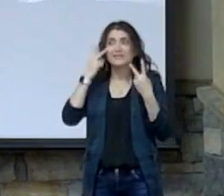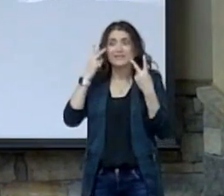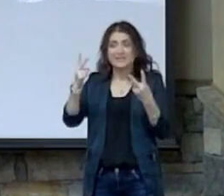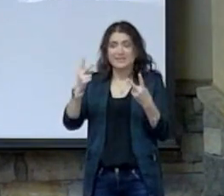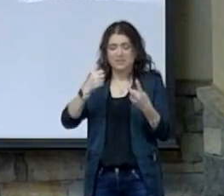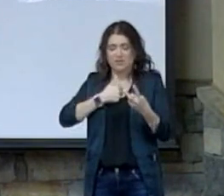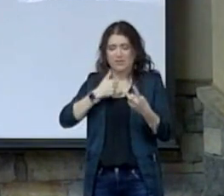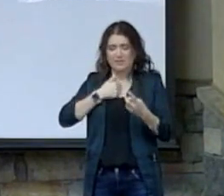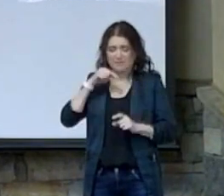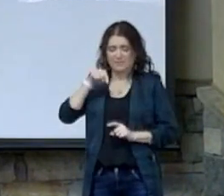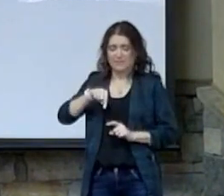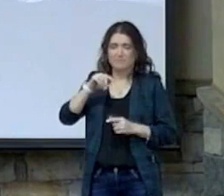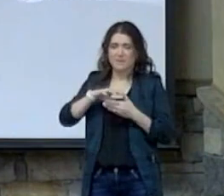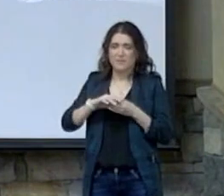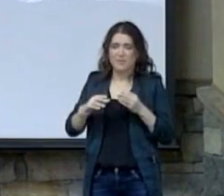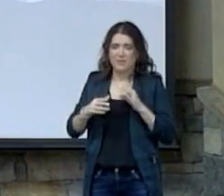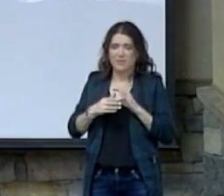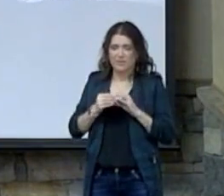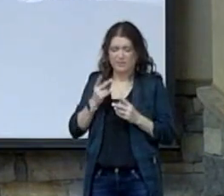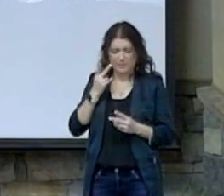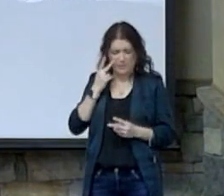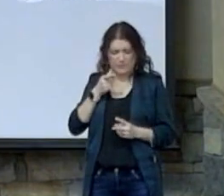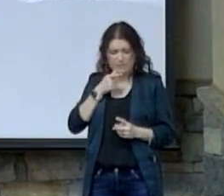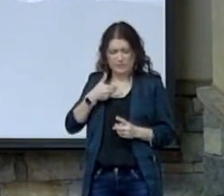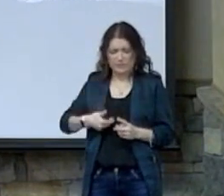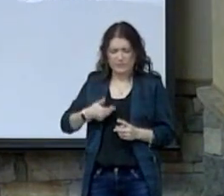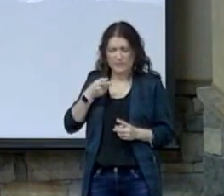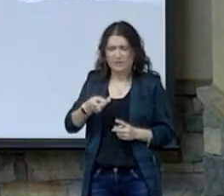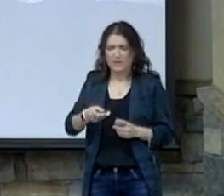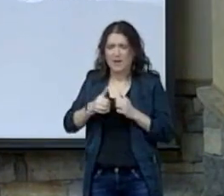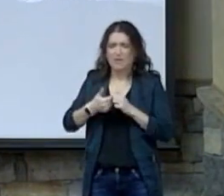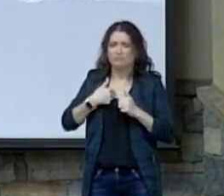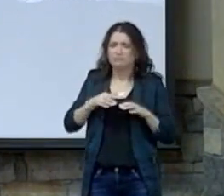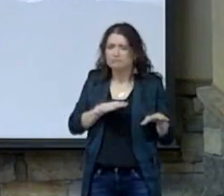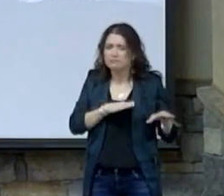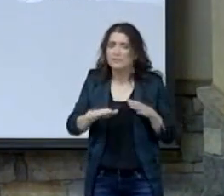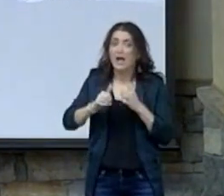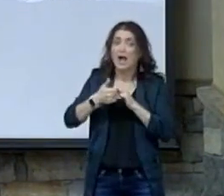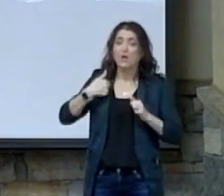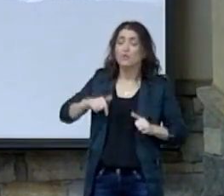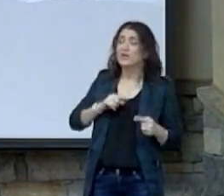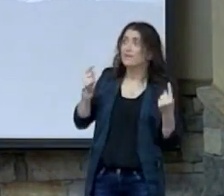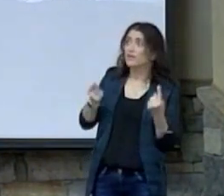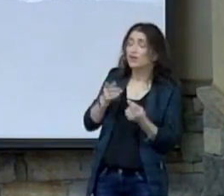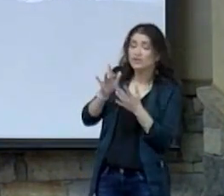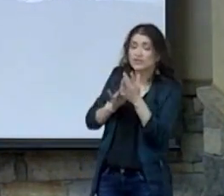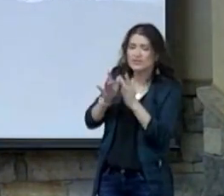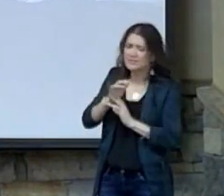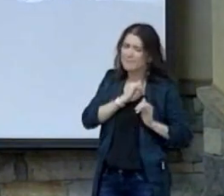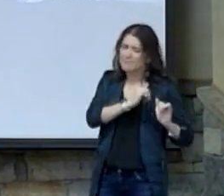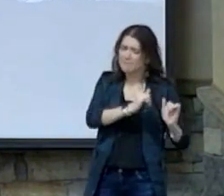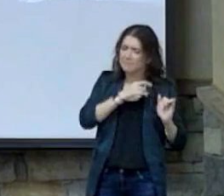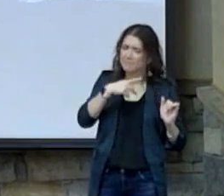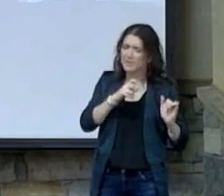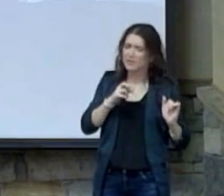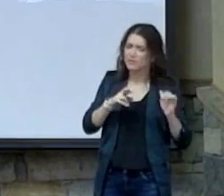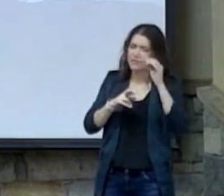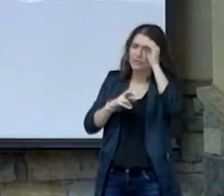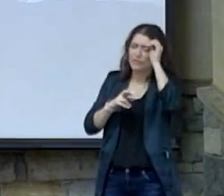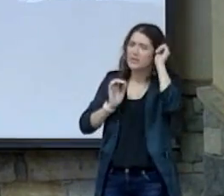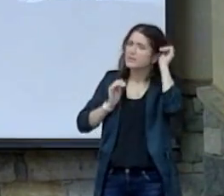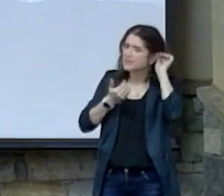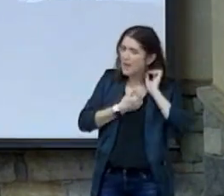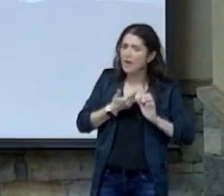this parable. And we need to see how we have hurt Jesus in the same way that Peter did. You see, it's